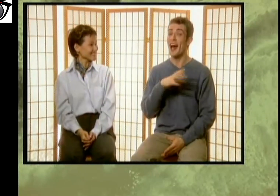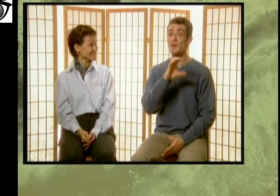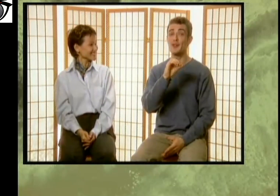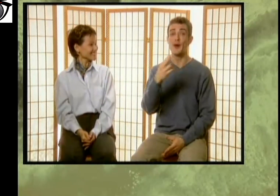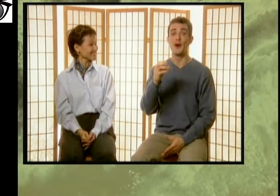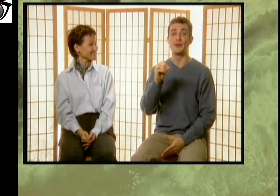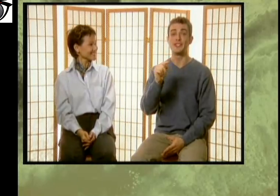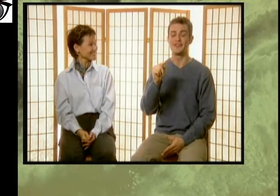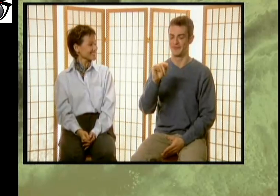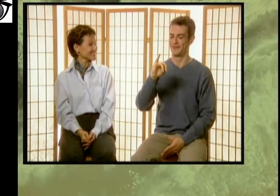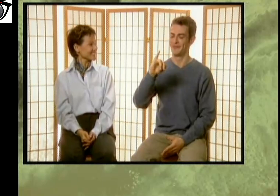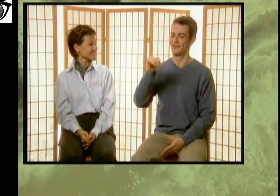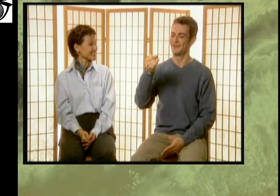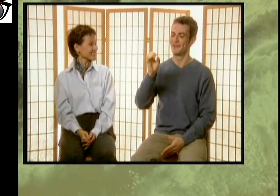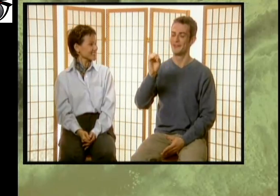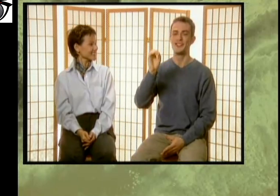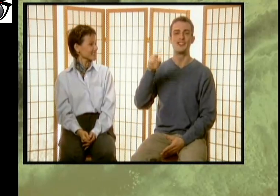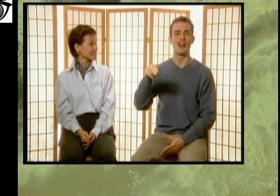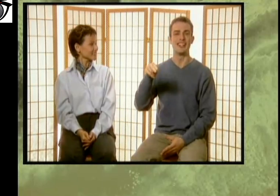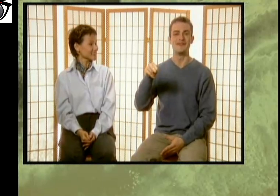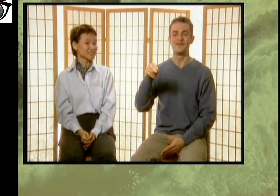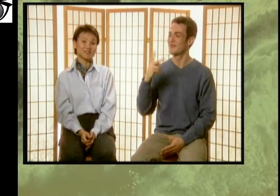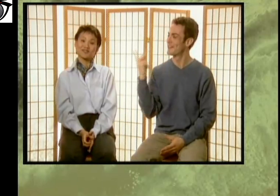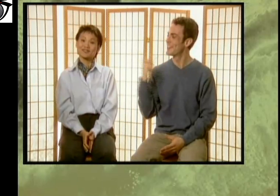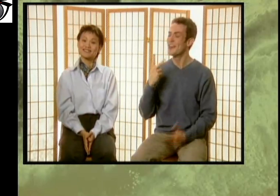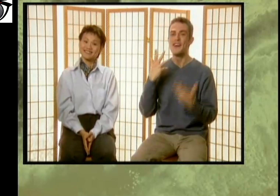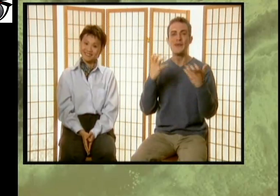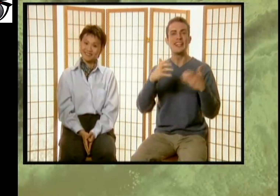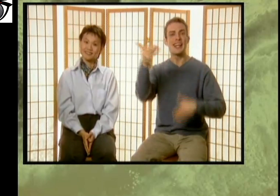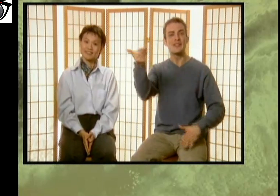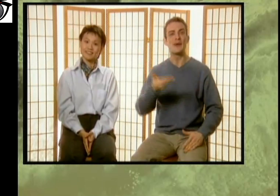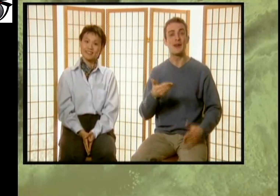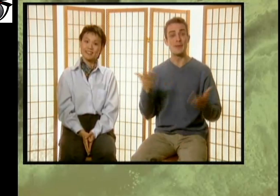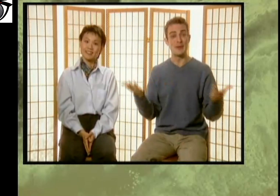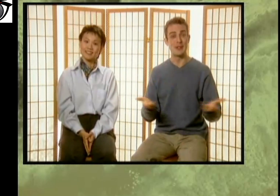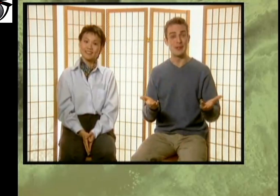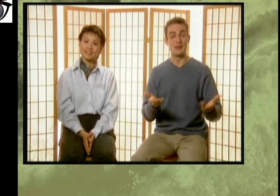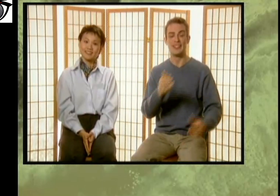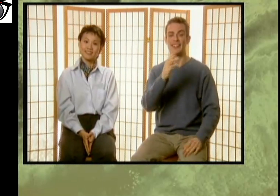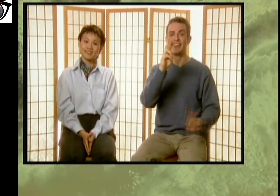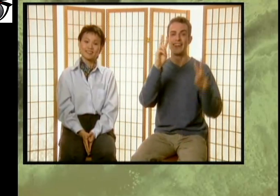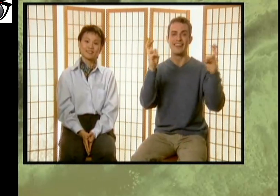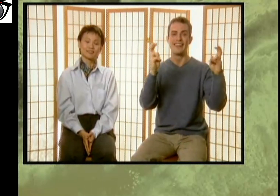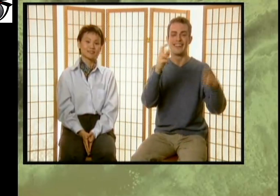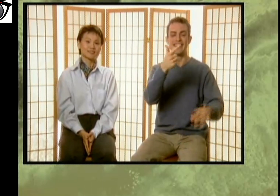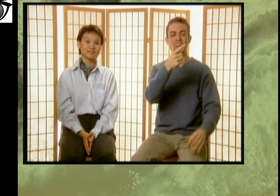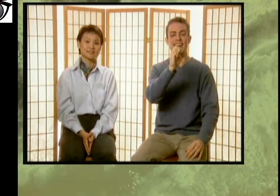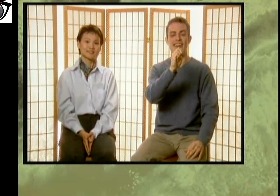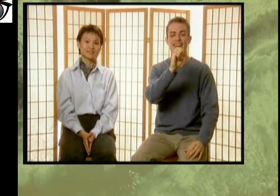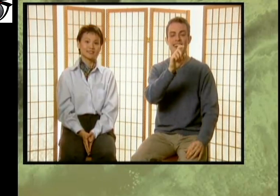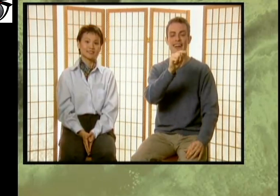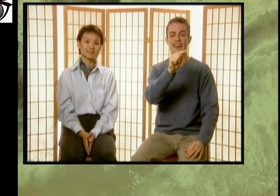And I'm your co-host, John. We'd like to welcome you to